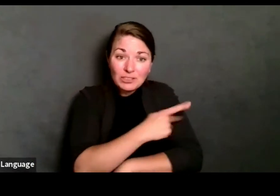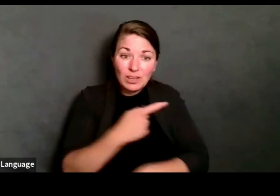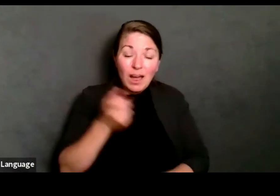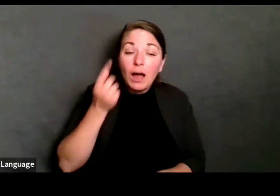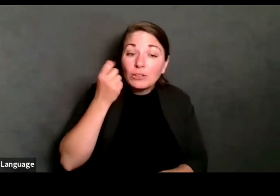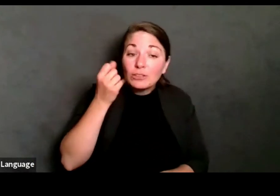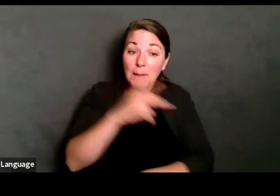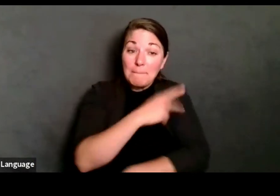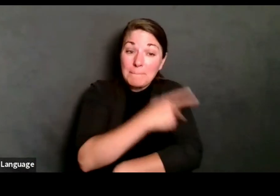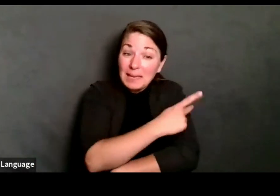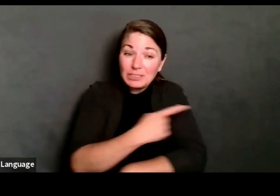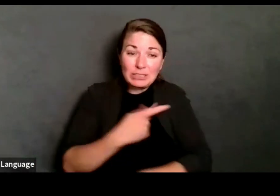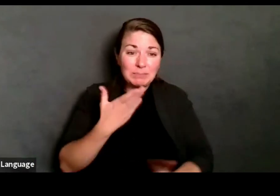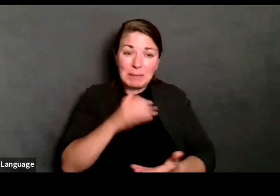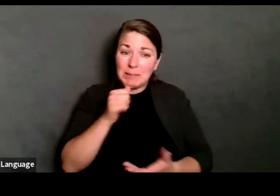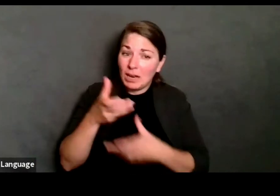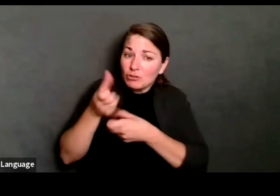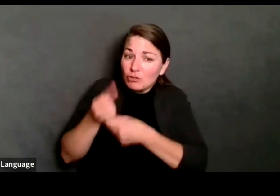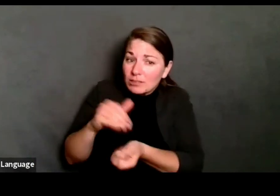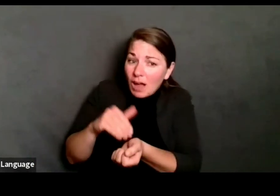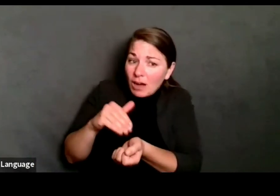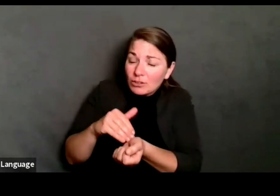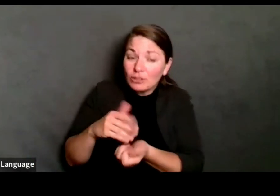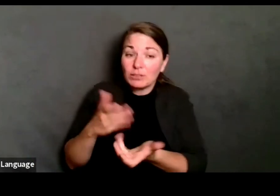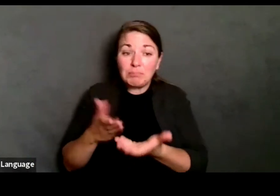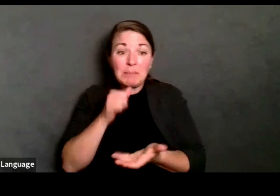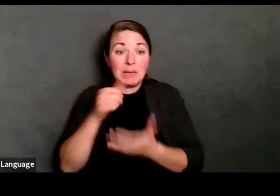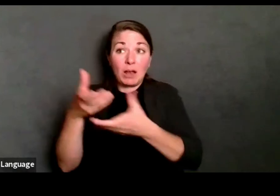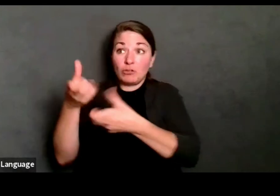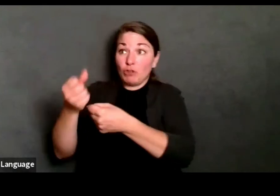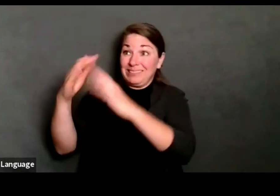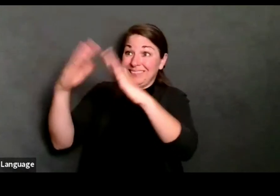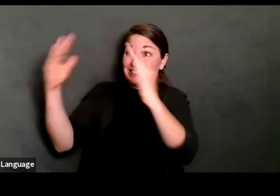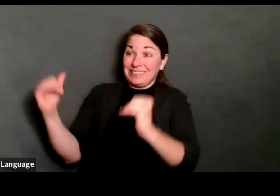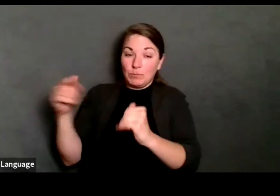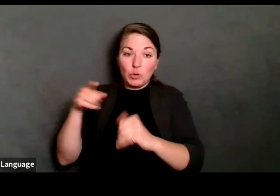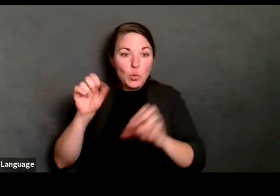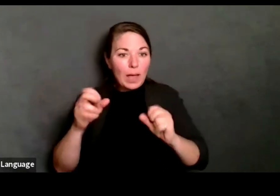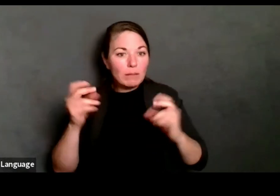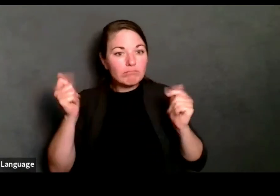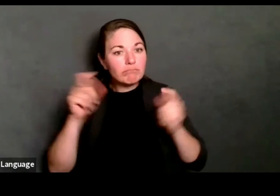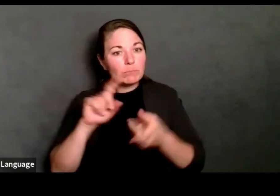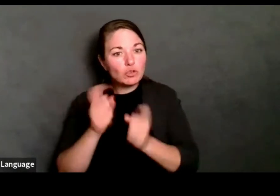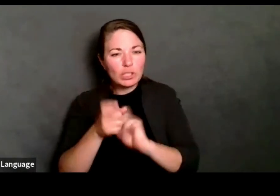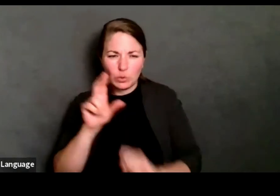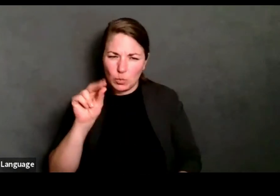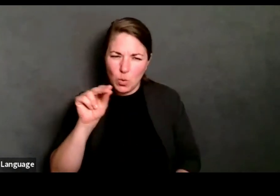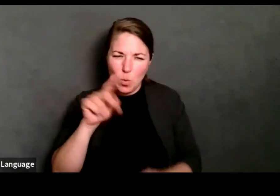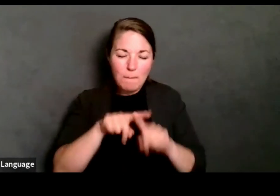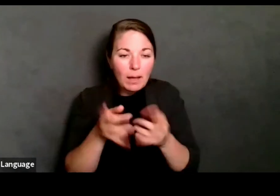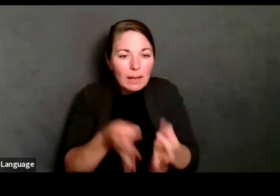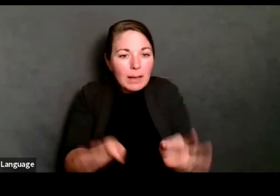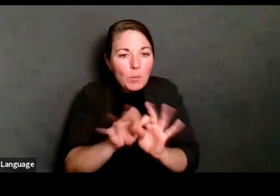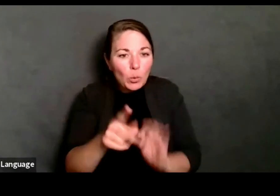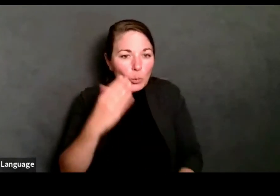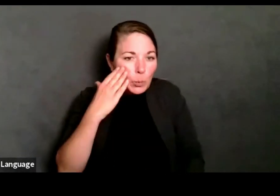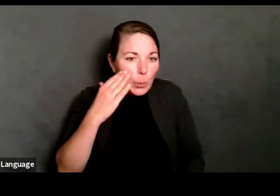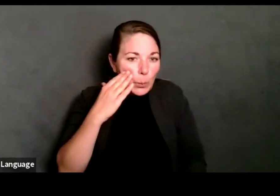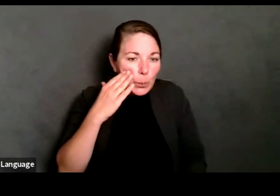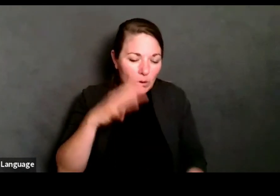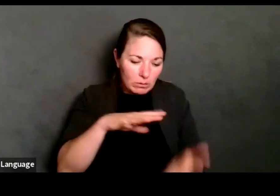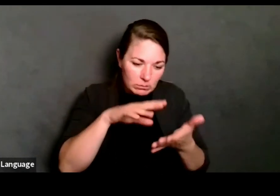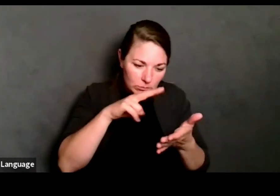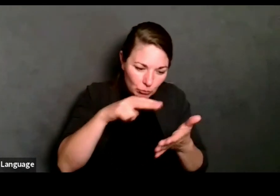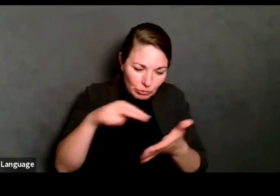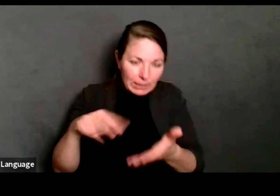trust you or trust the system. You can't change that instantly, but you can work with